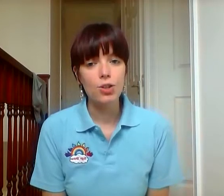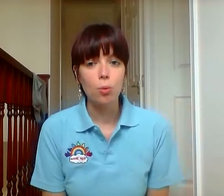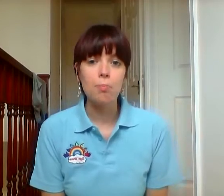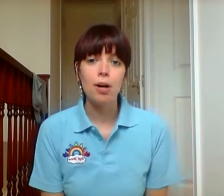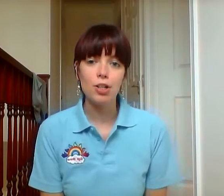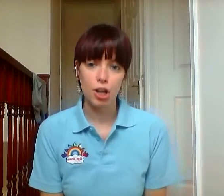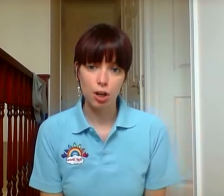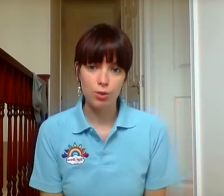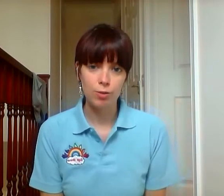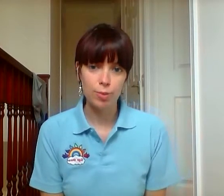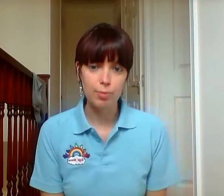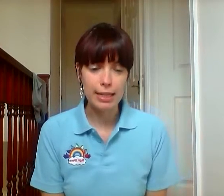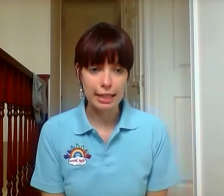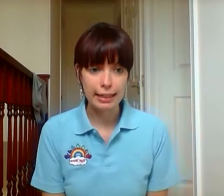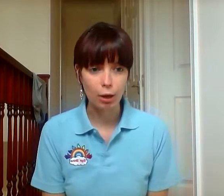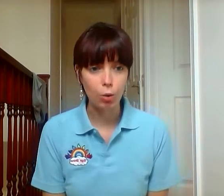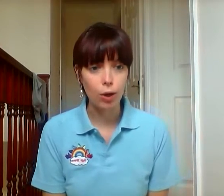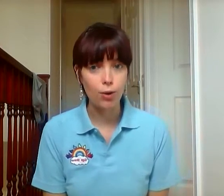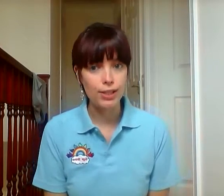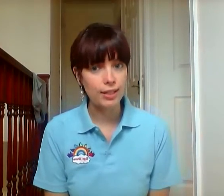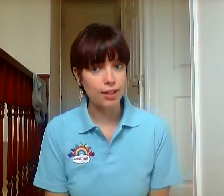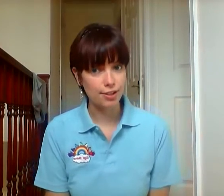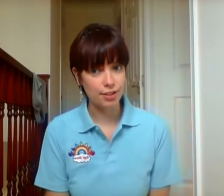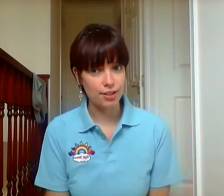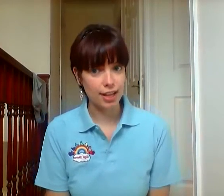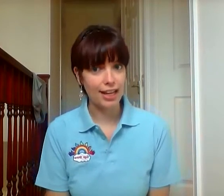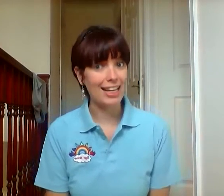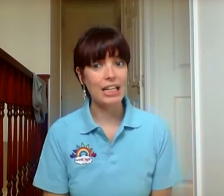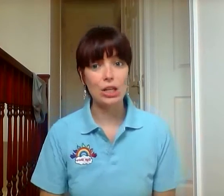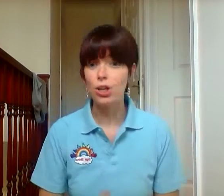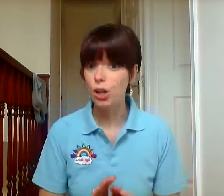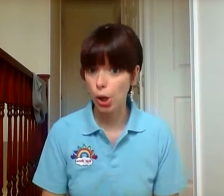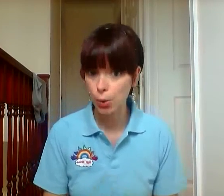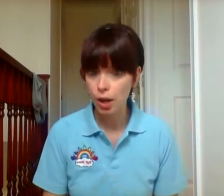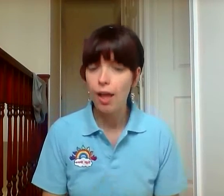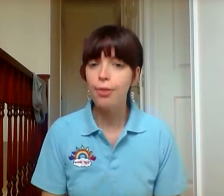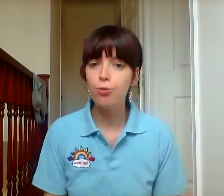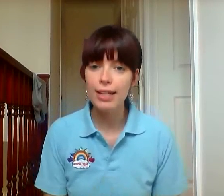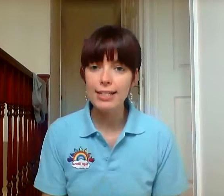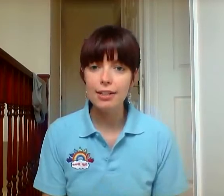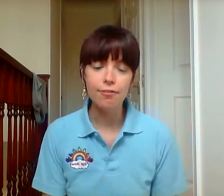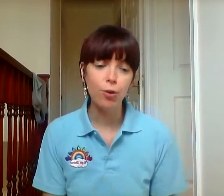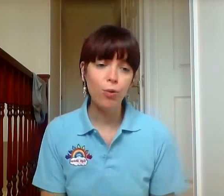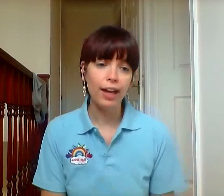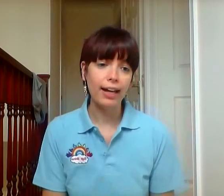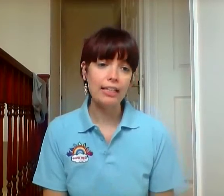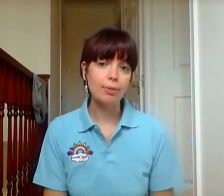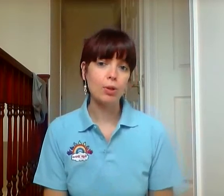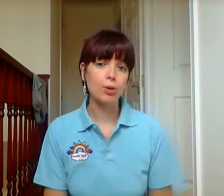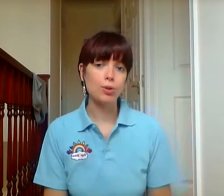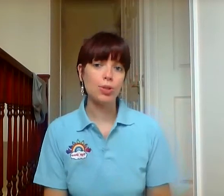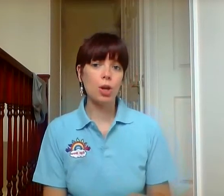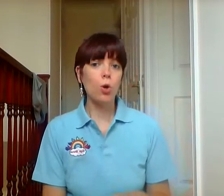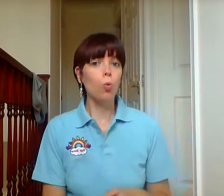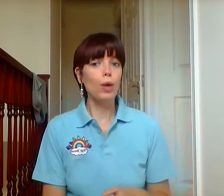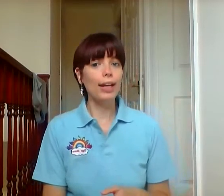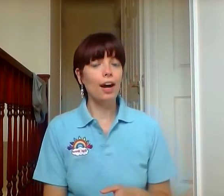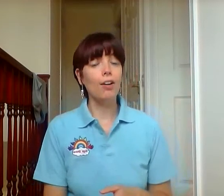stop my child from speaking? Now, quite honestly, the answer to that is no. The reason for that is because we are